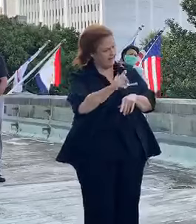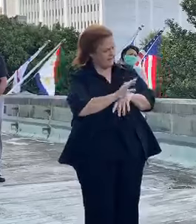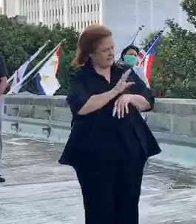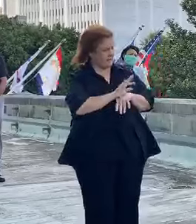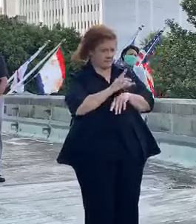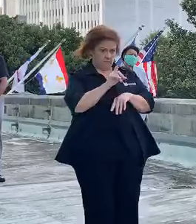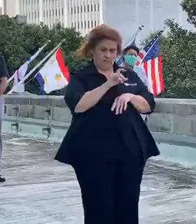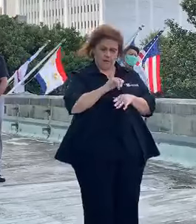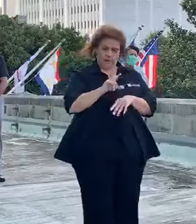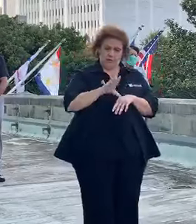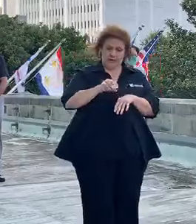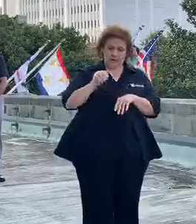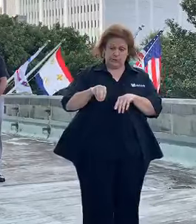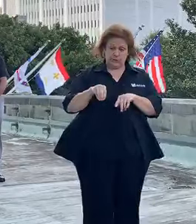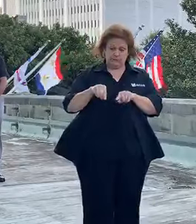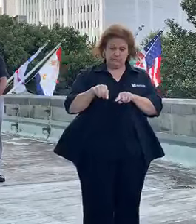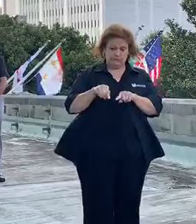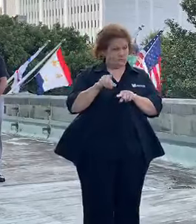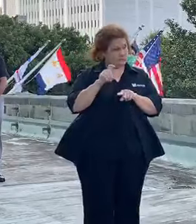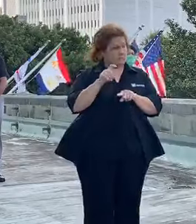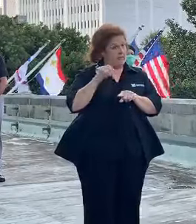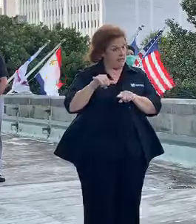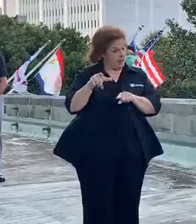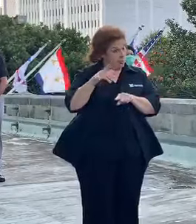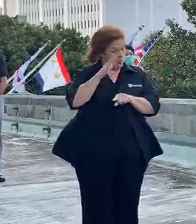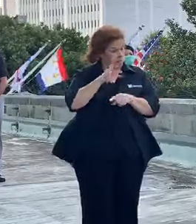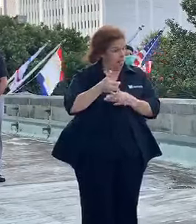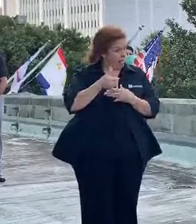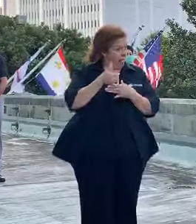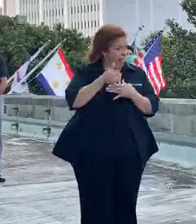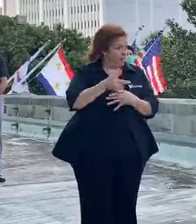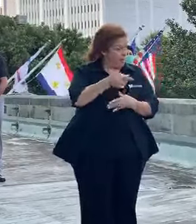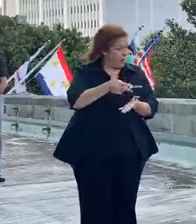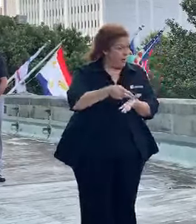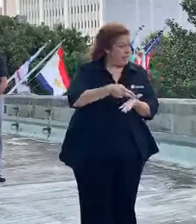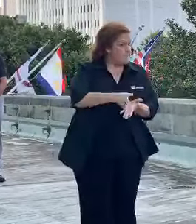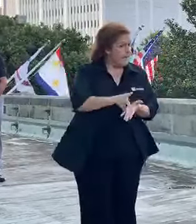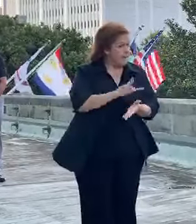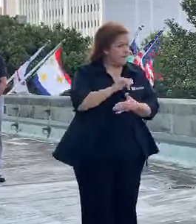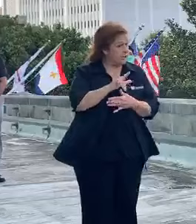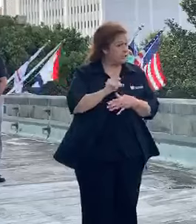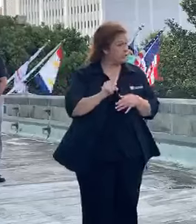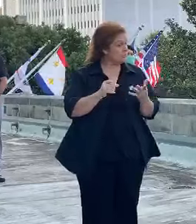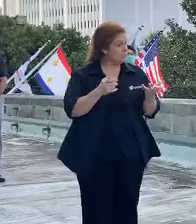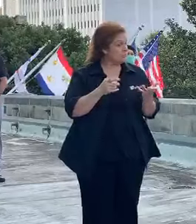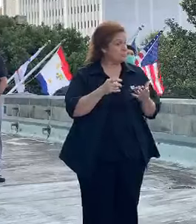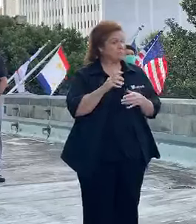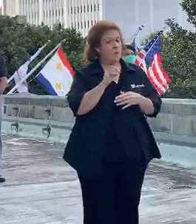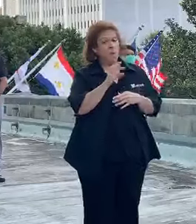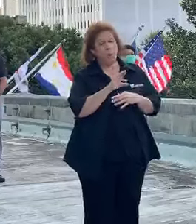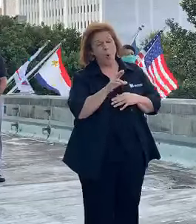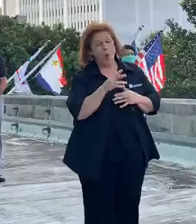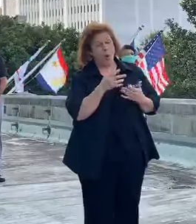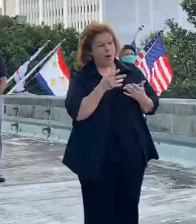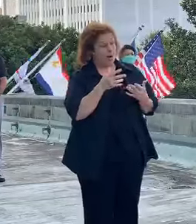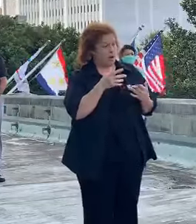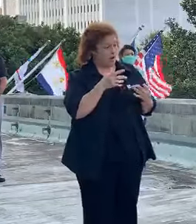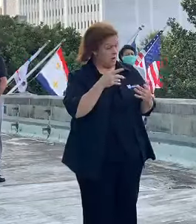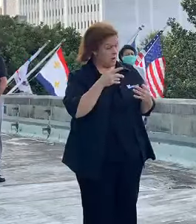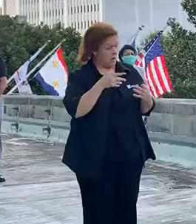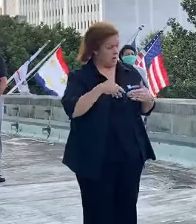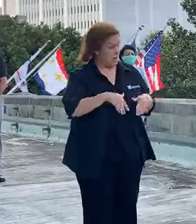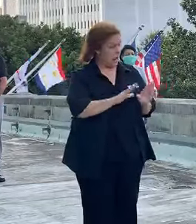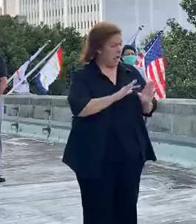out if that 25% is going to help you pay for what you need to pay for, or if it makes sense to let your employees stay